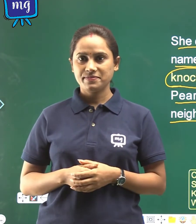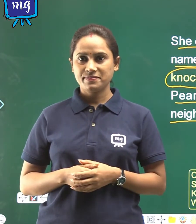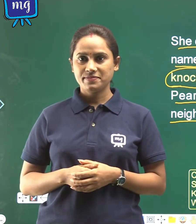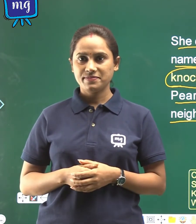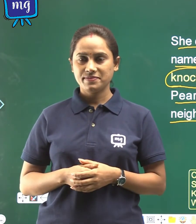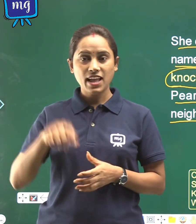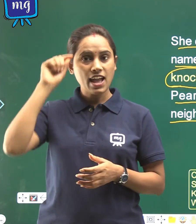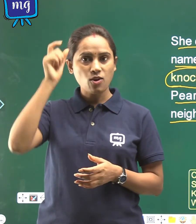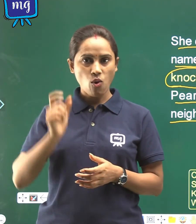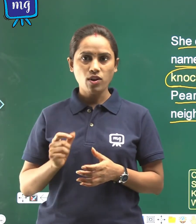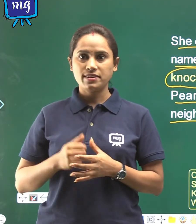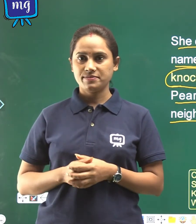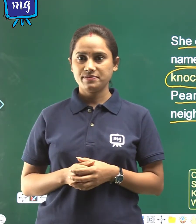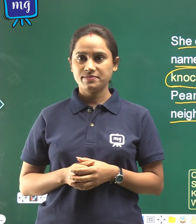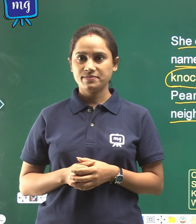call,